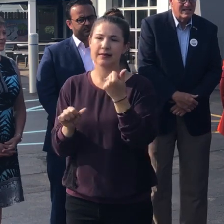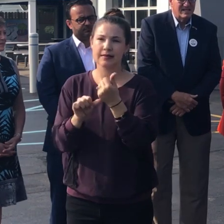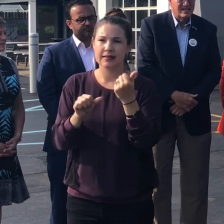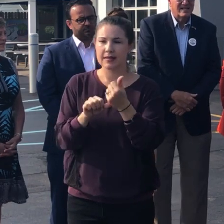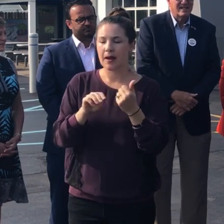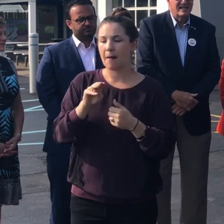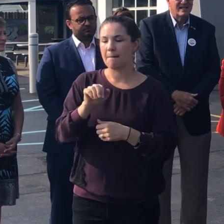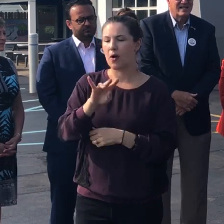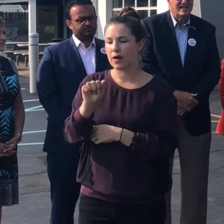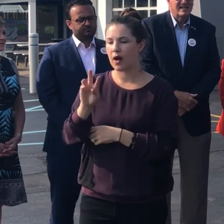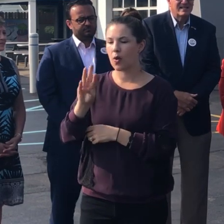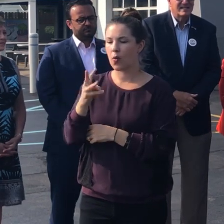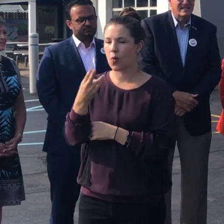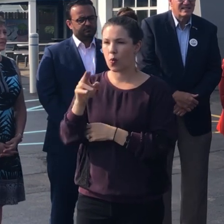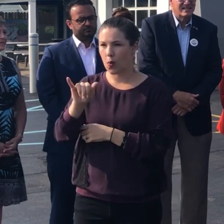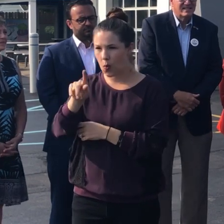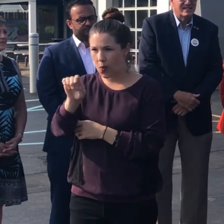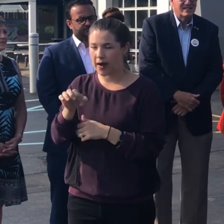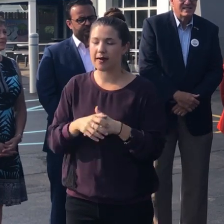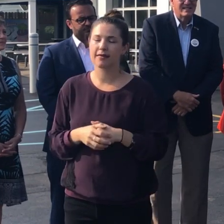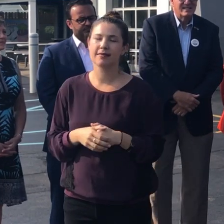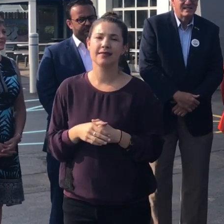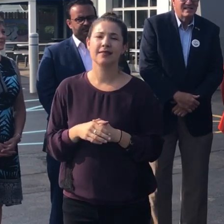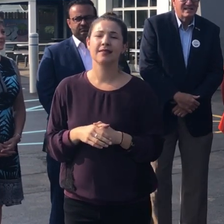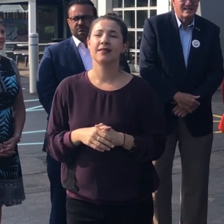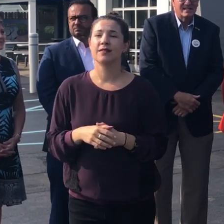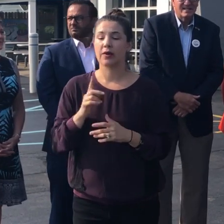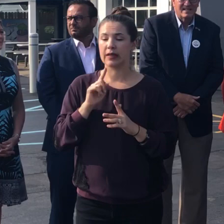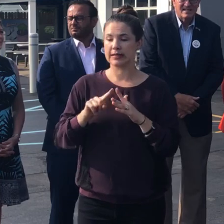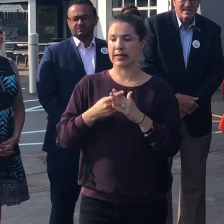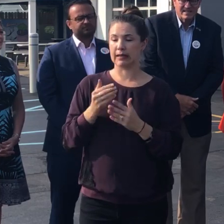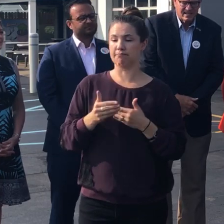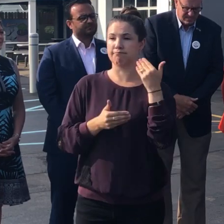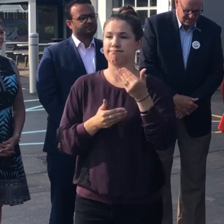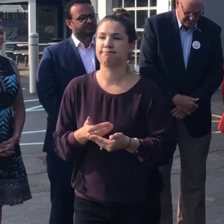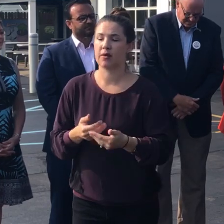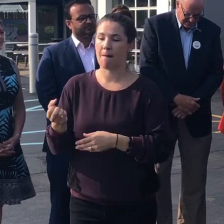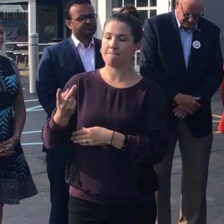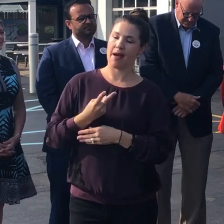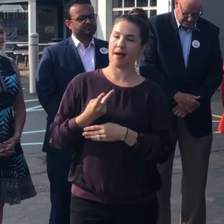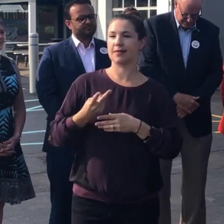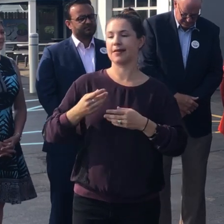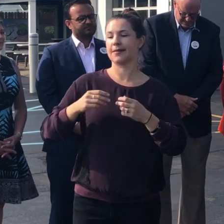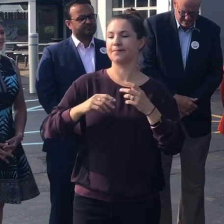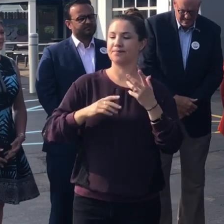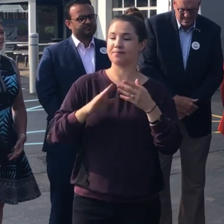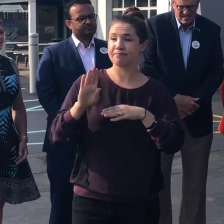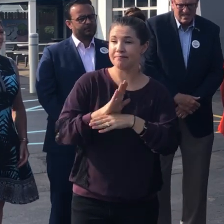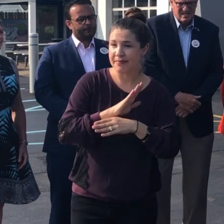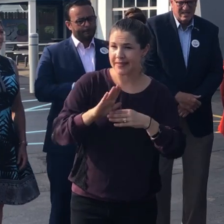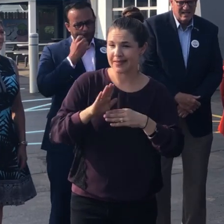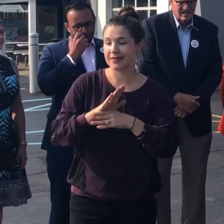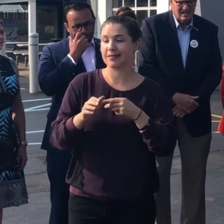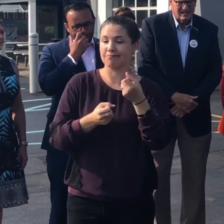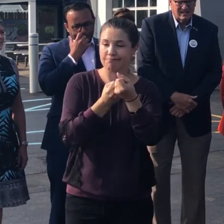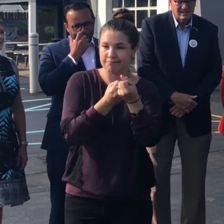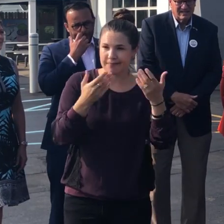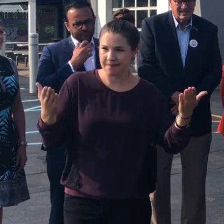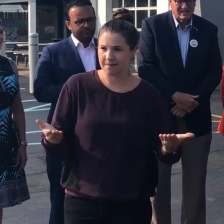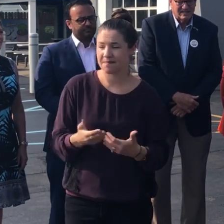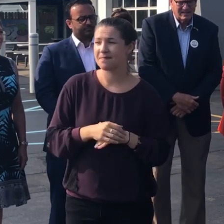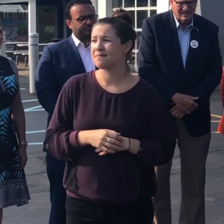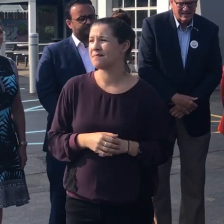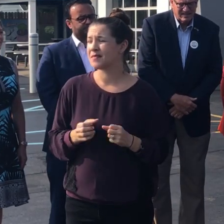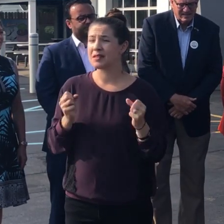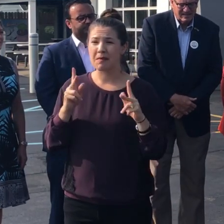to implement the second phase of the Back to Business campaign for Erie County. As many of our small business partners who are here with us